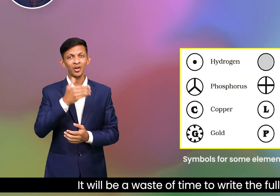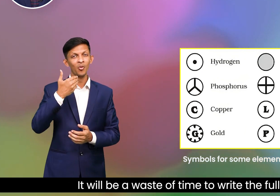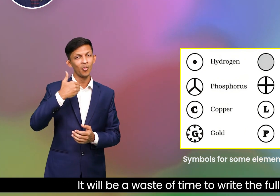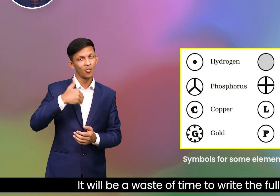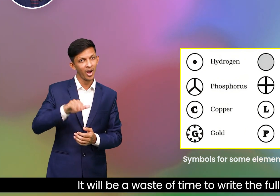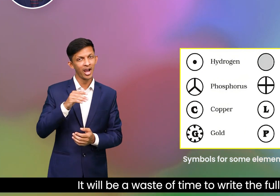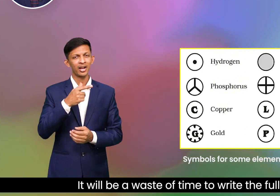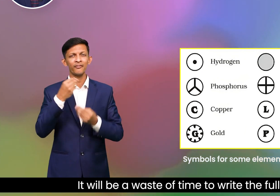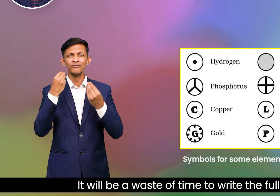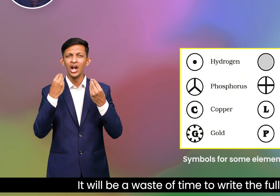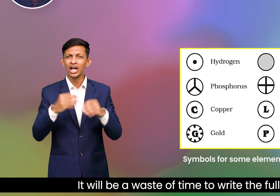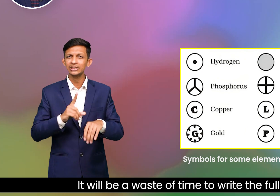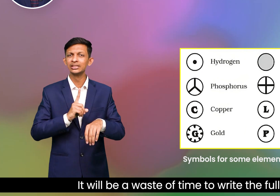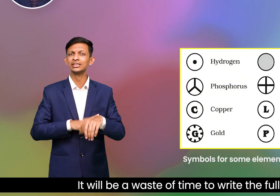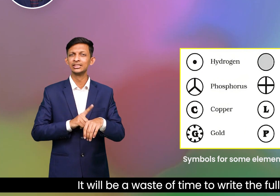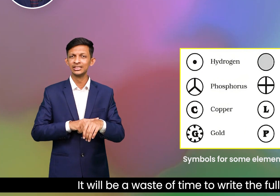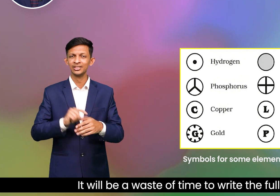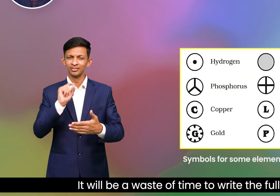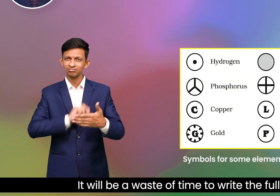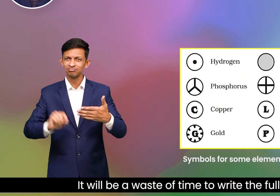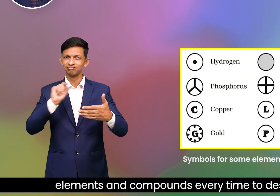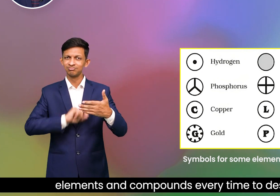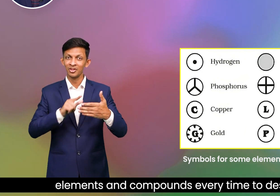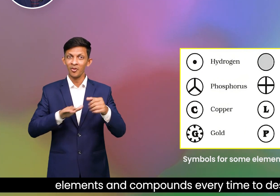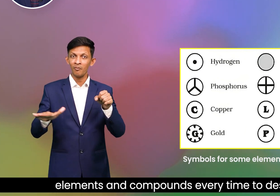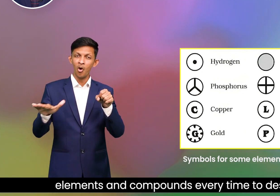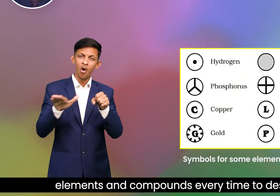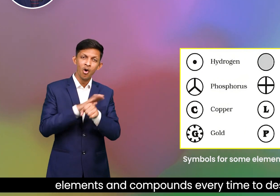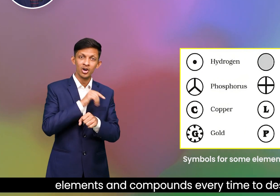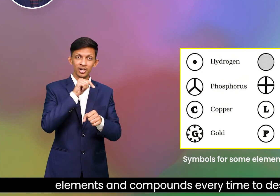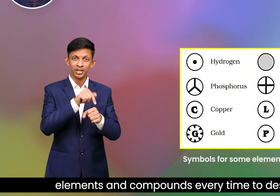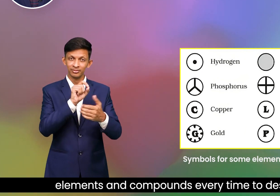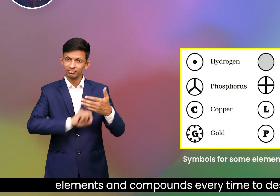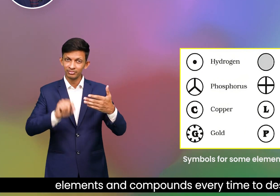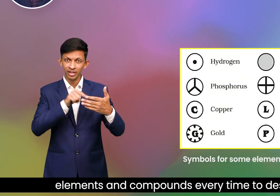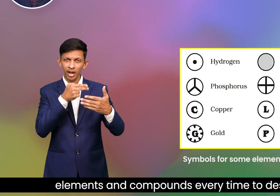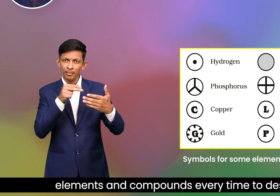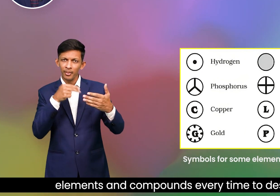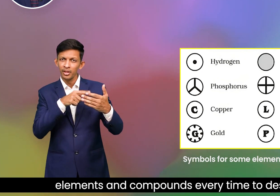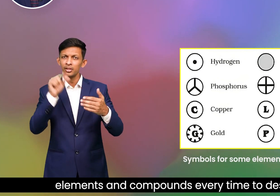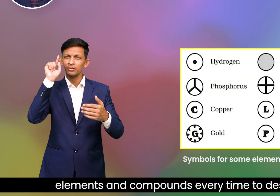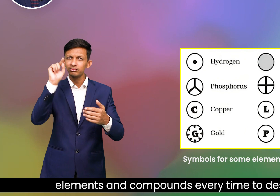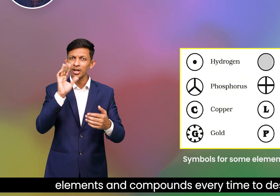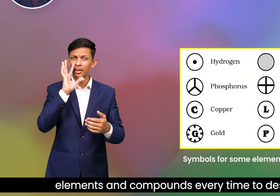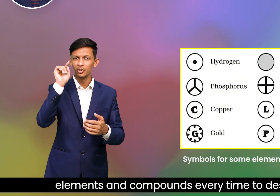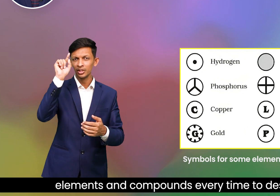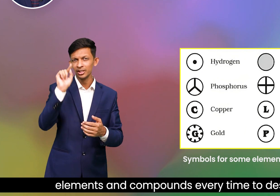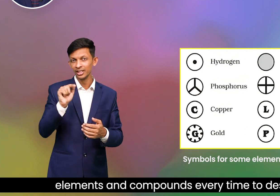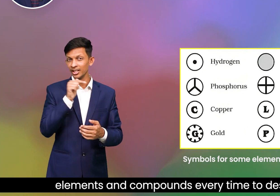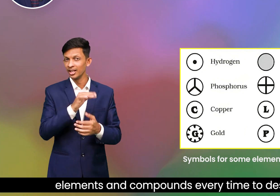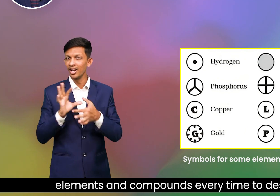It will be a waste of time to write the full name of the elements and compounds every